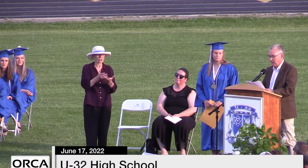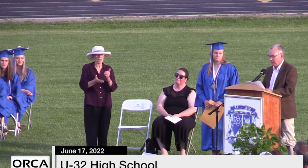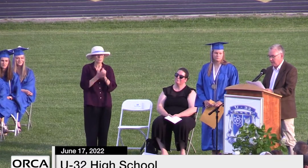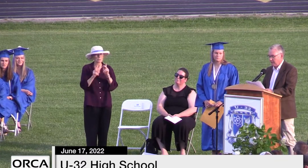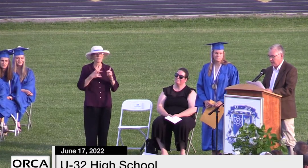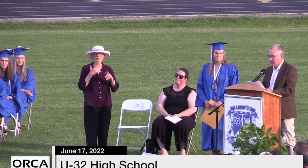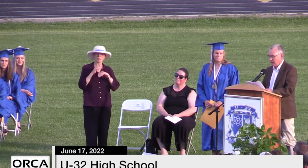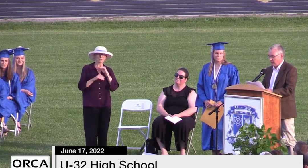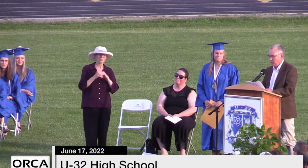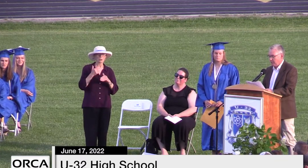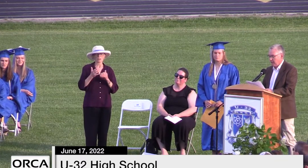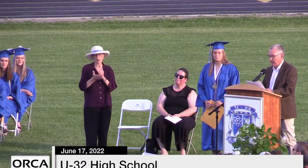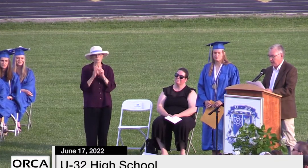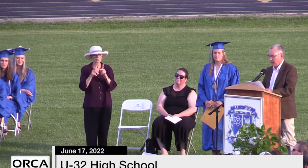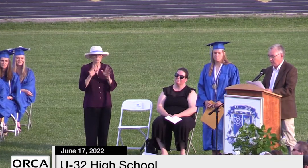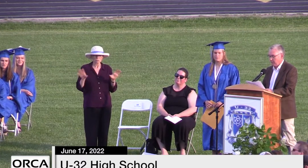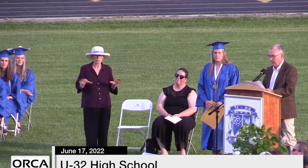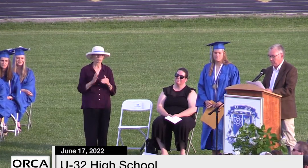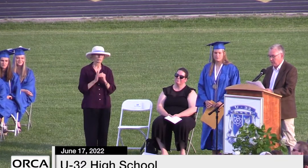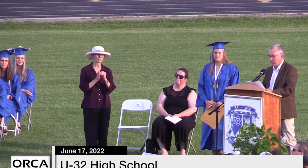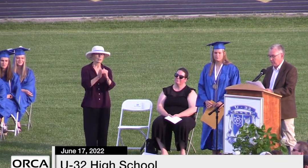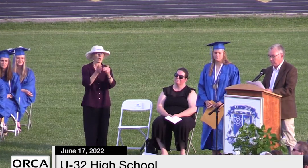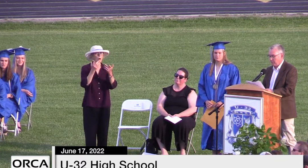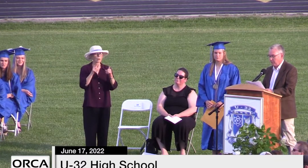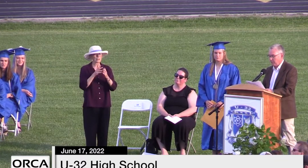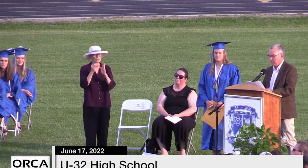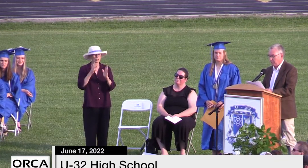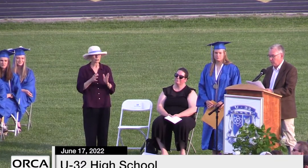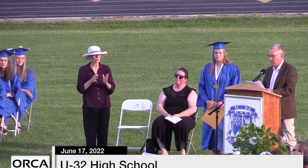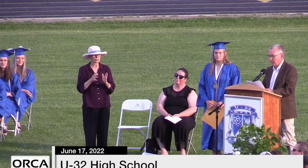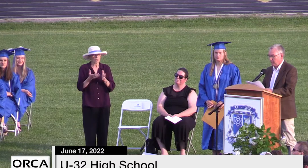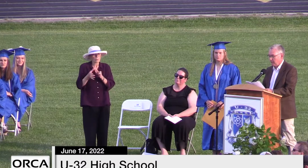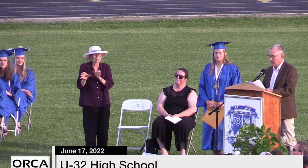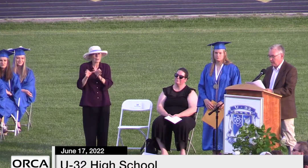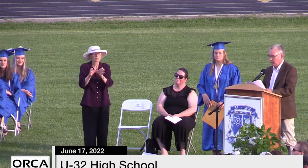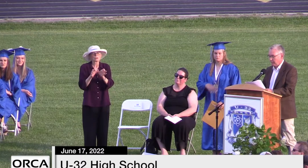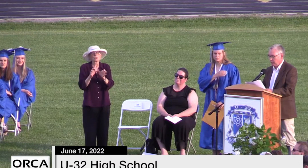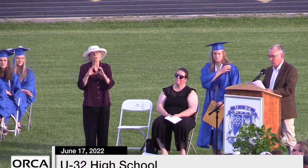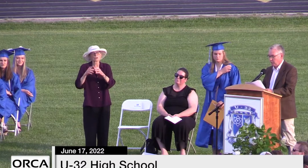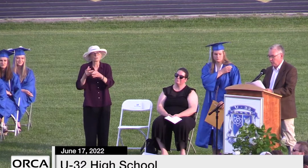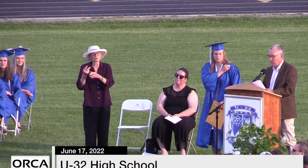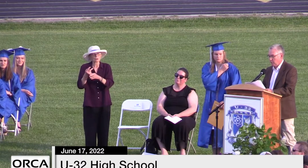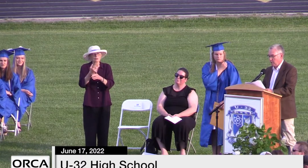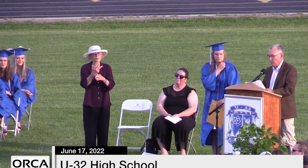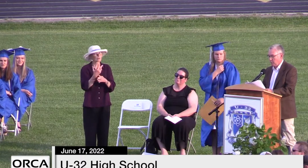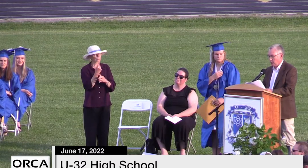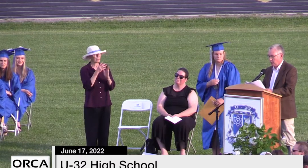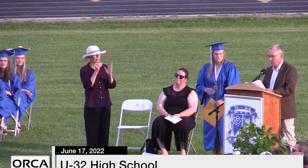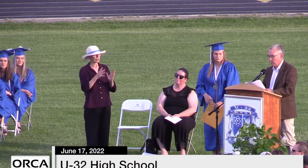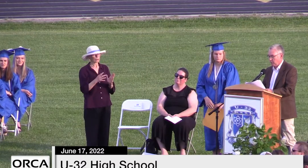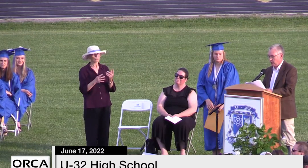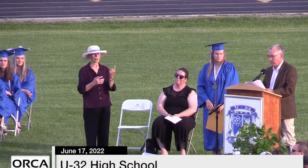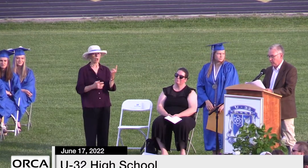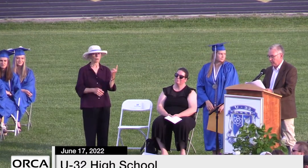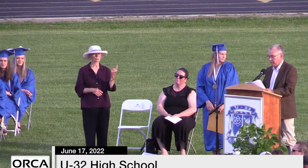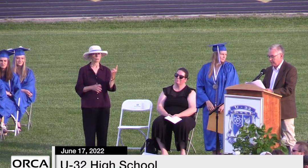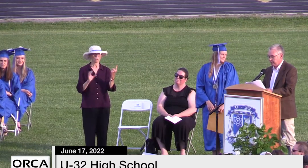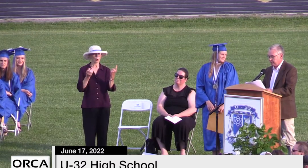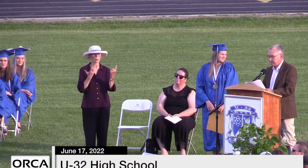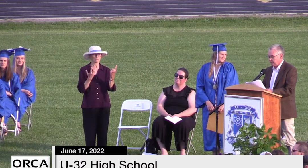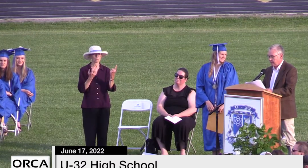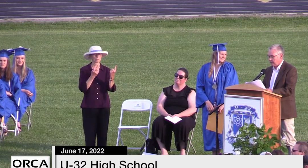and get things done. I will not forget when students broke up into groups of two or three, there was a student with whom no one moved